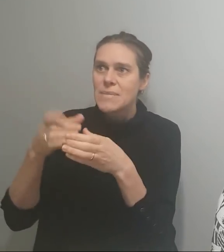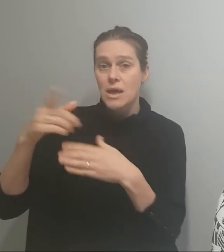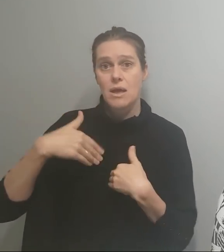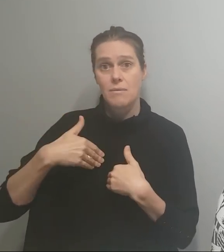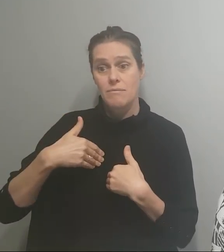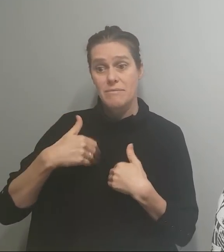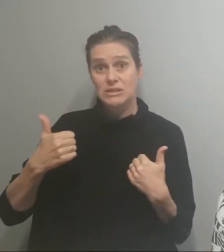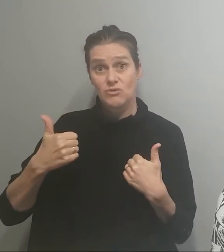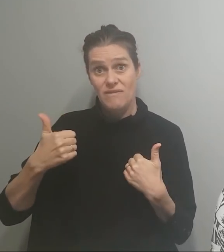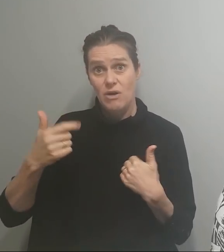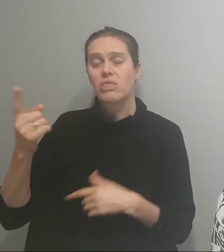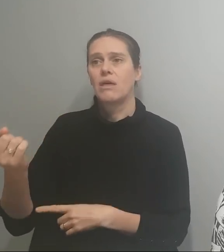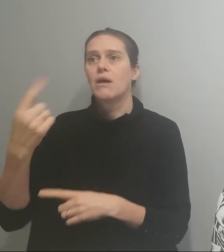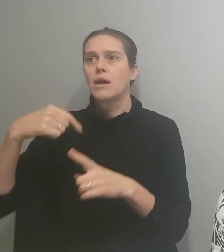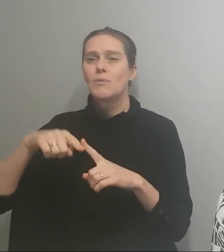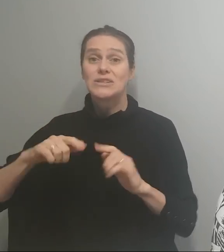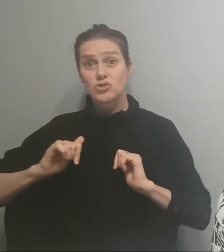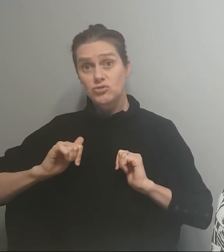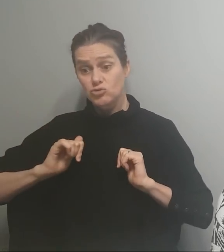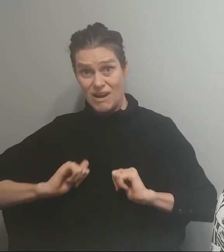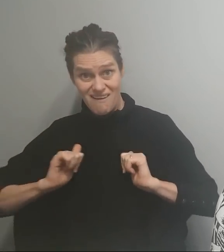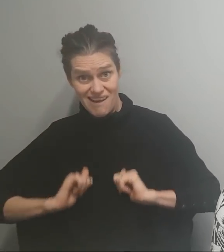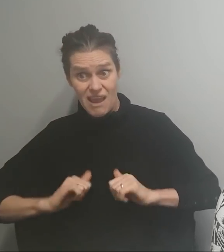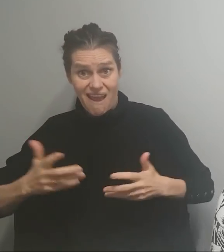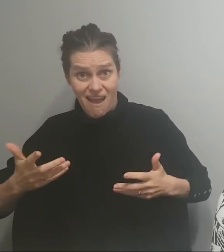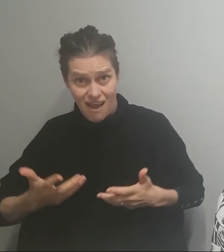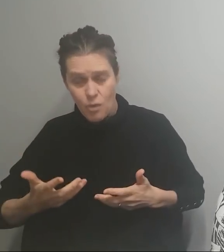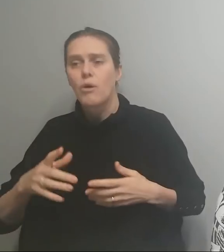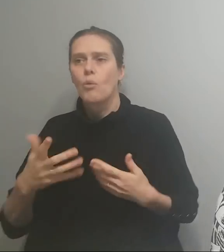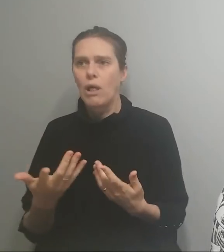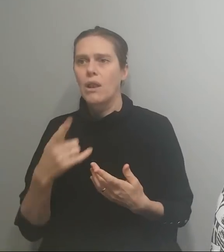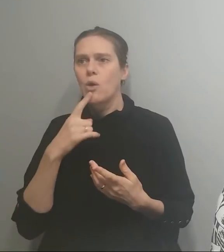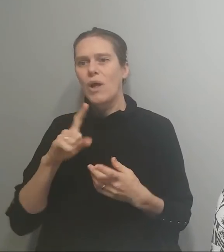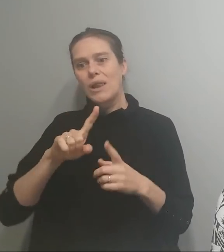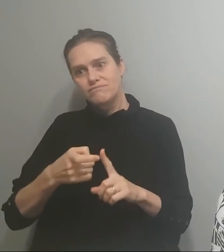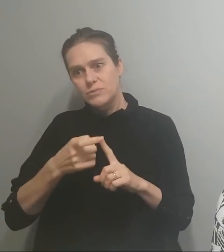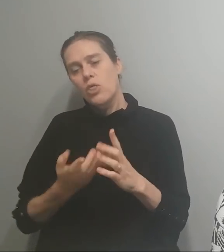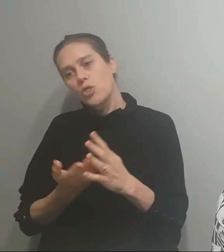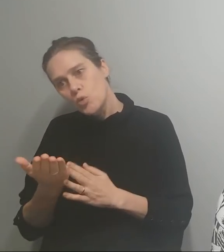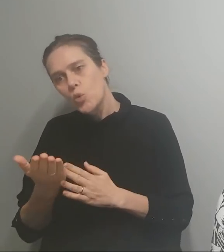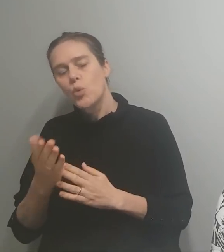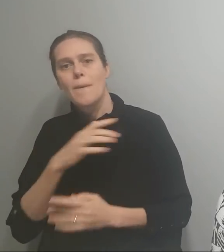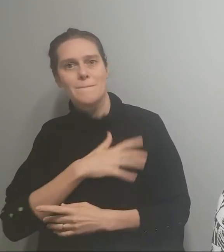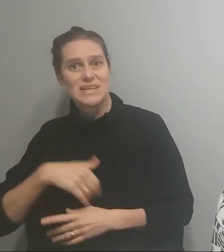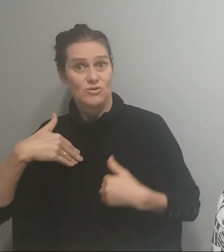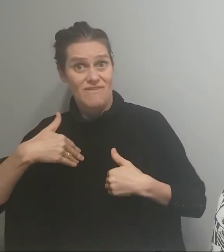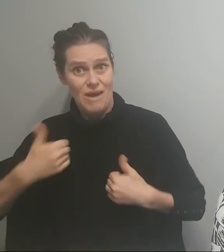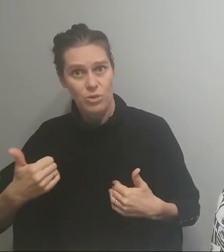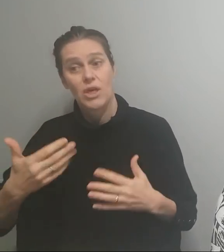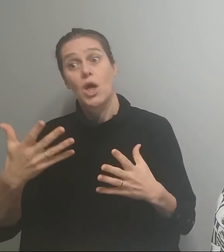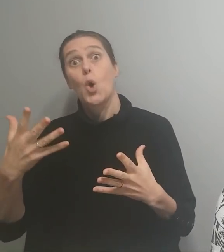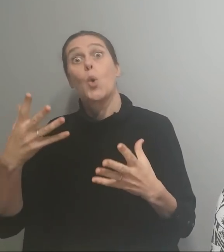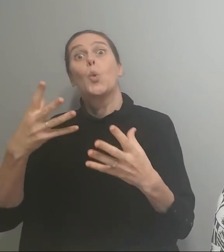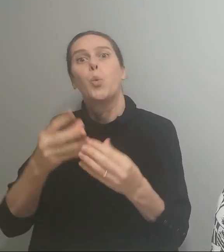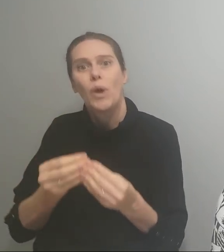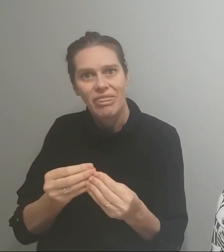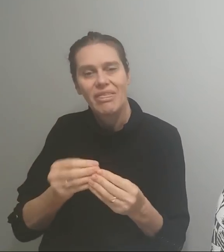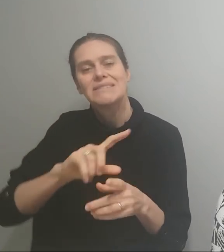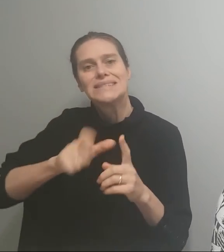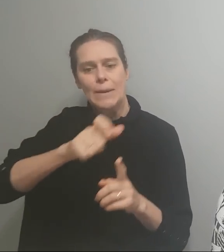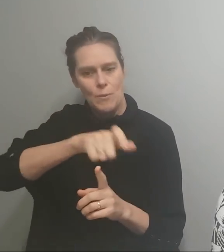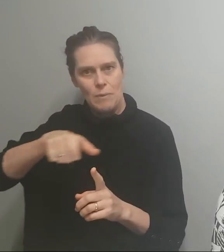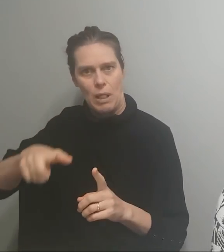and training for them, the recruitment will be done by the Ministry of Health in partnership with some disabled people